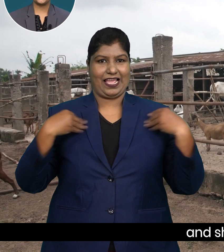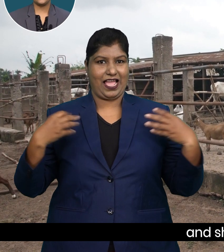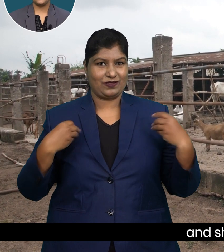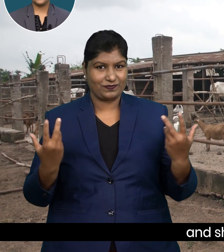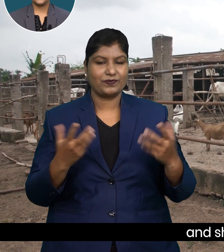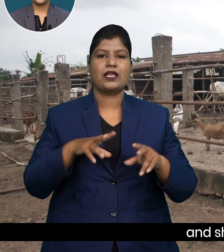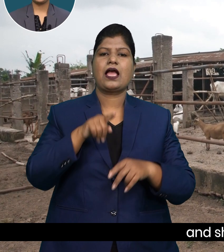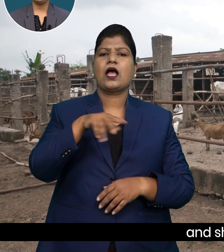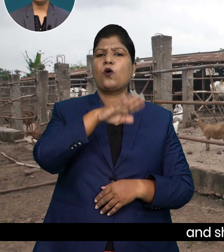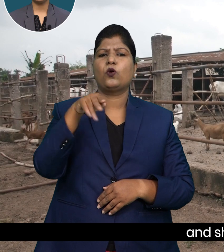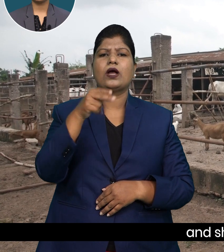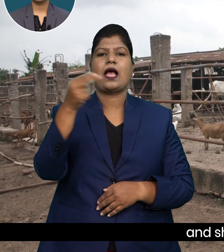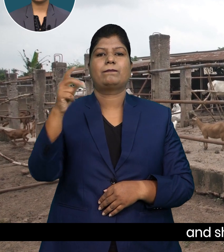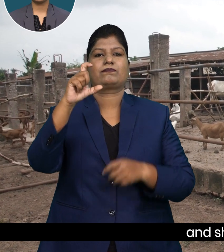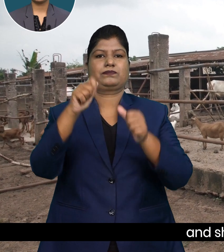are cattle.